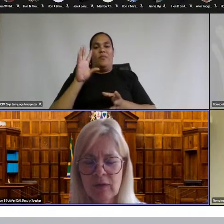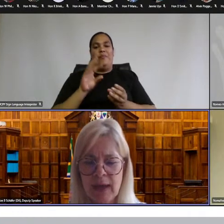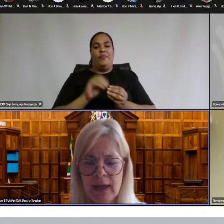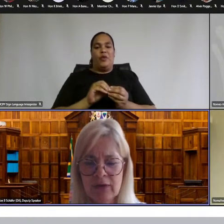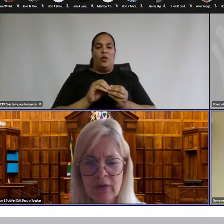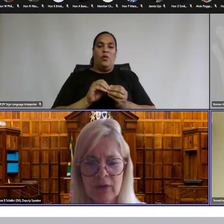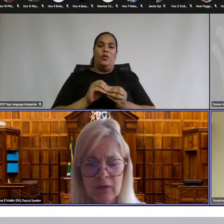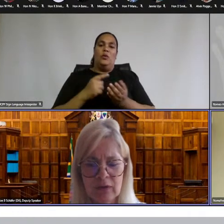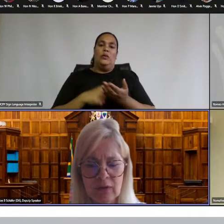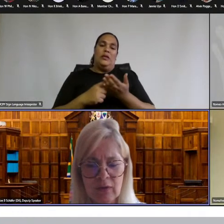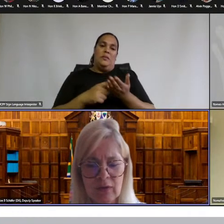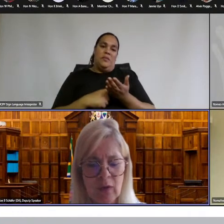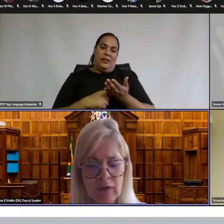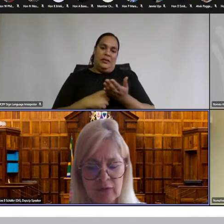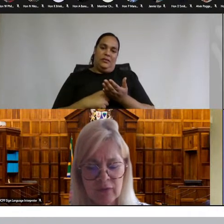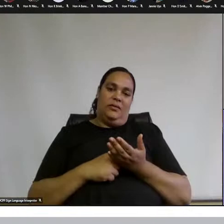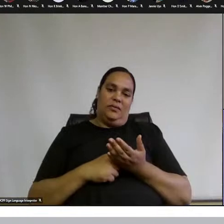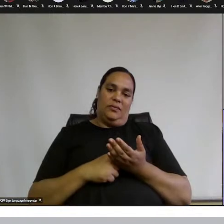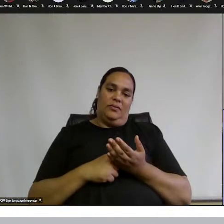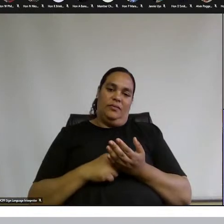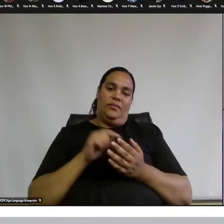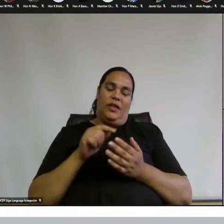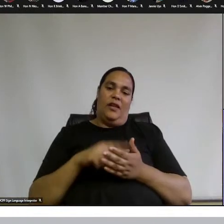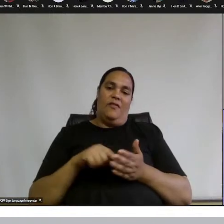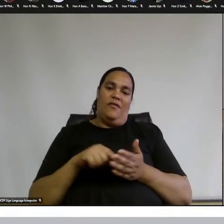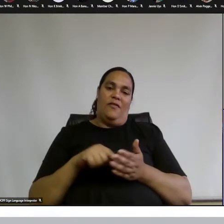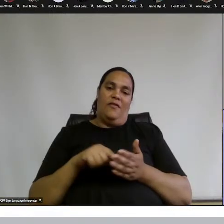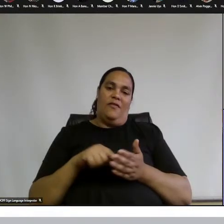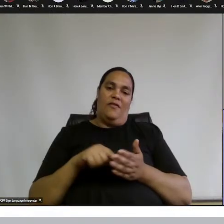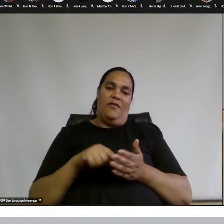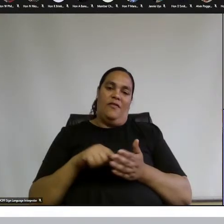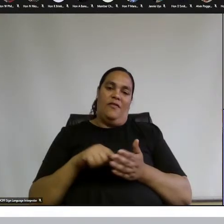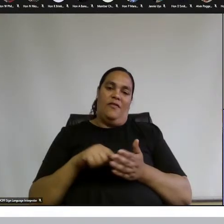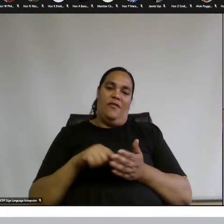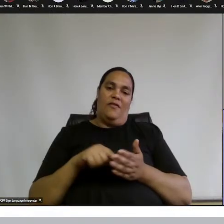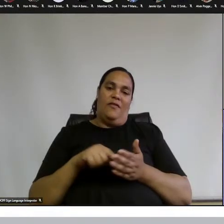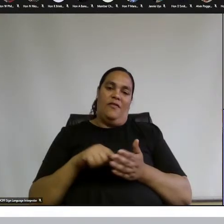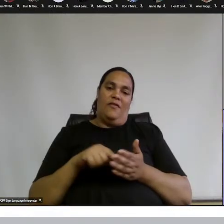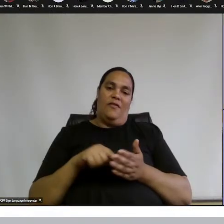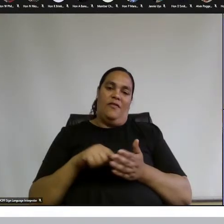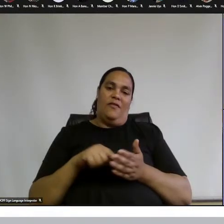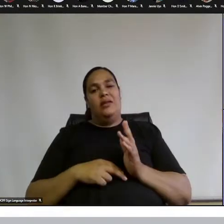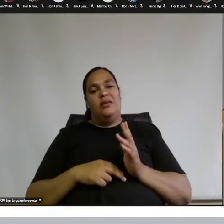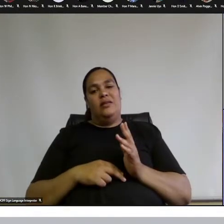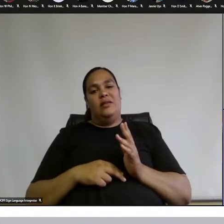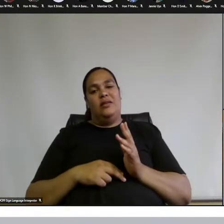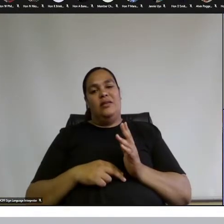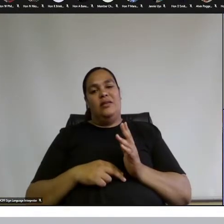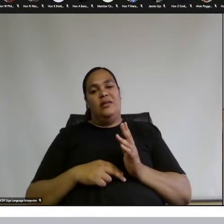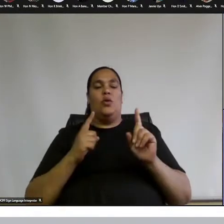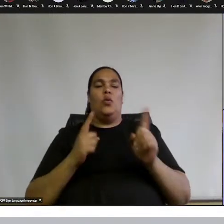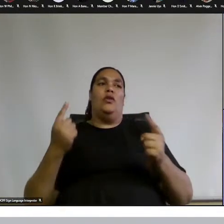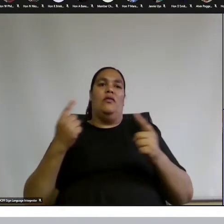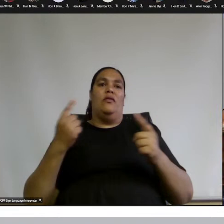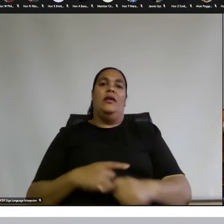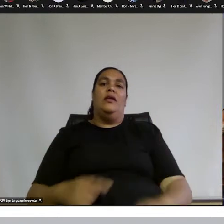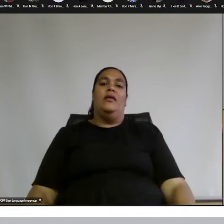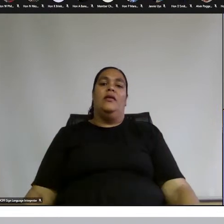concludes the debate on that vote. I will ask the Secretary to now read the 6th order of the day.